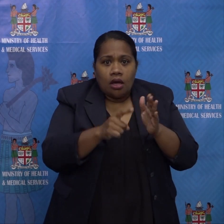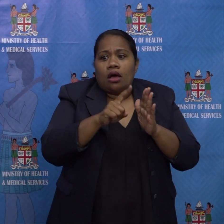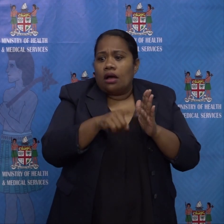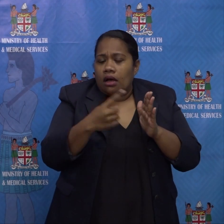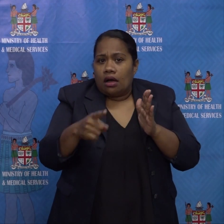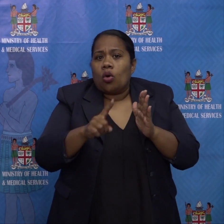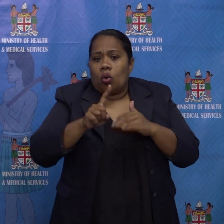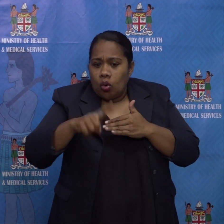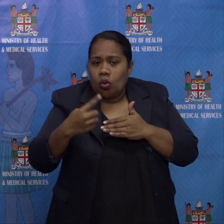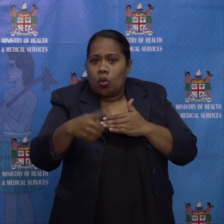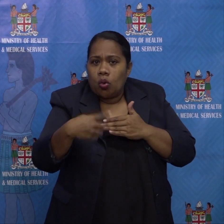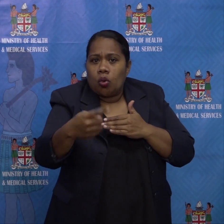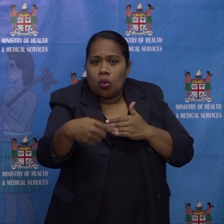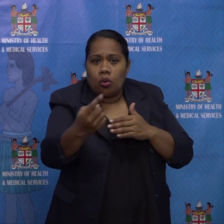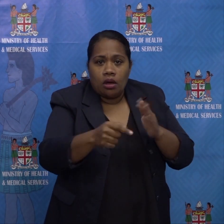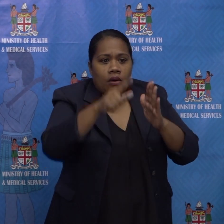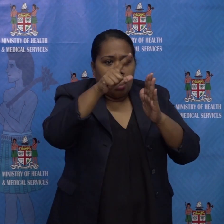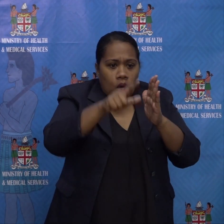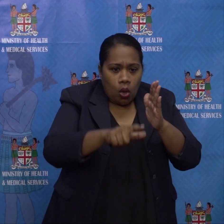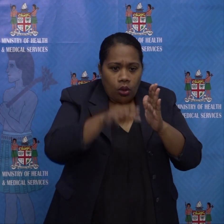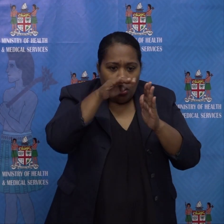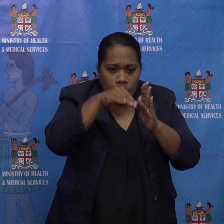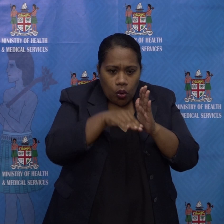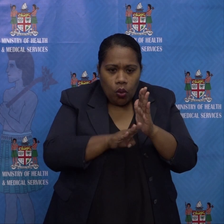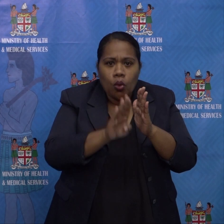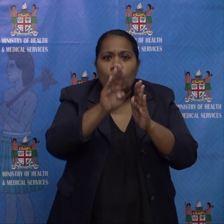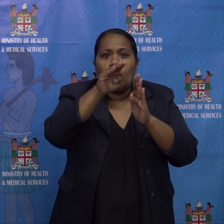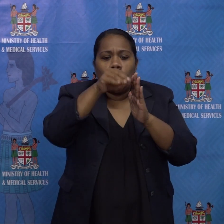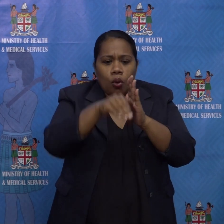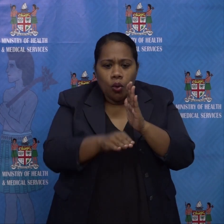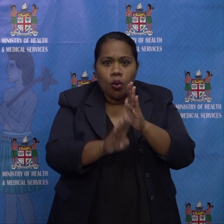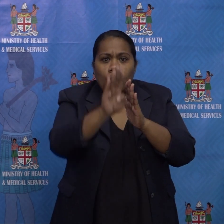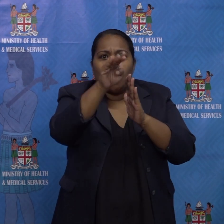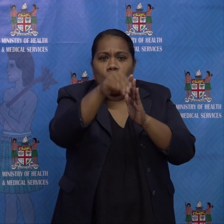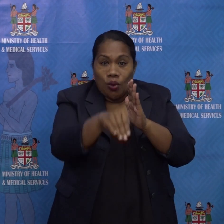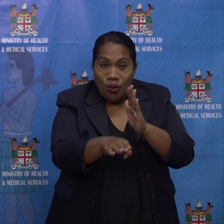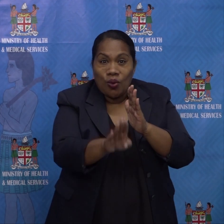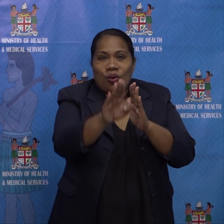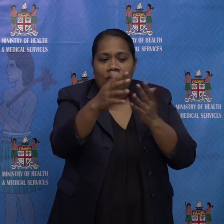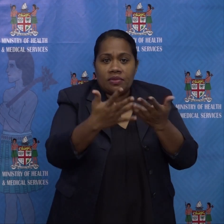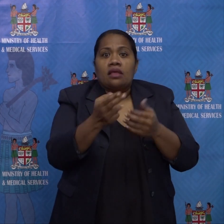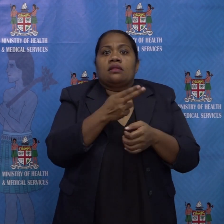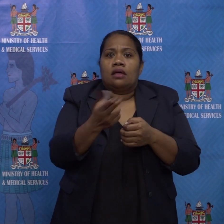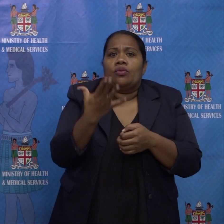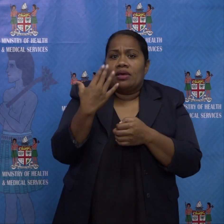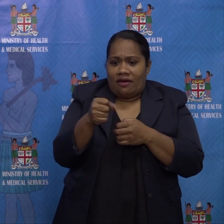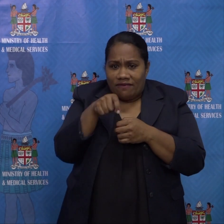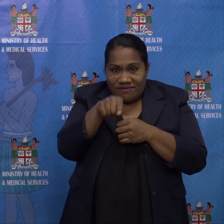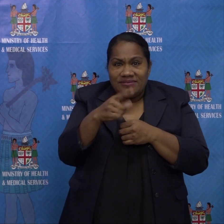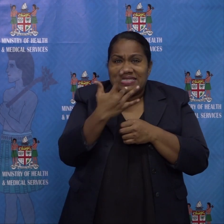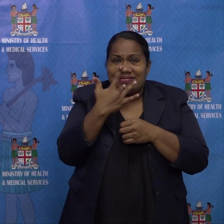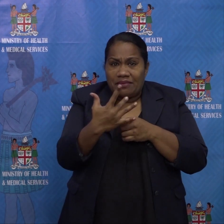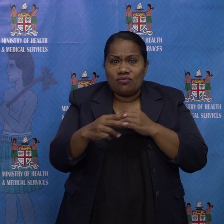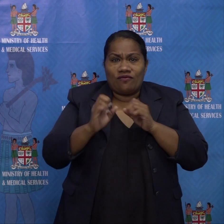the case numbers would lull, it would pop up again, it'll go down again. And then we have this variant, which seems to be more transmissible, and there's also